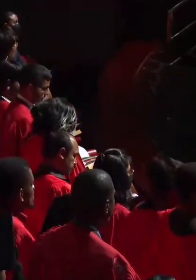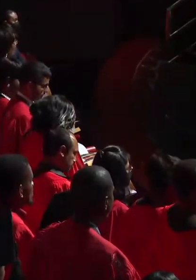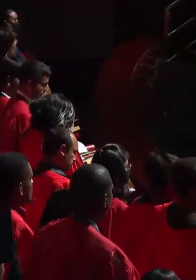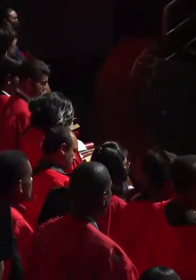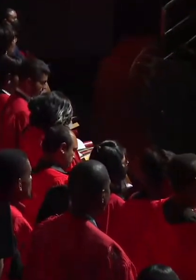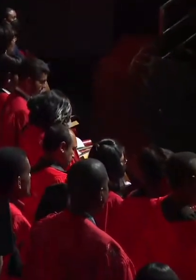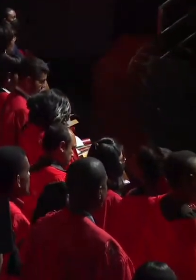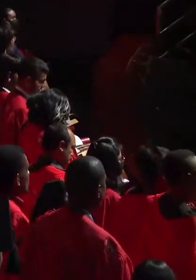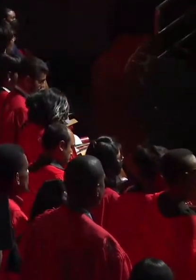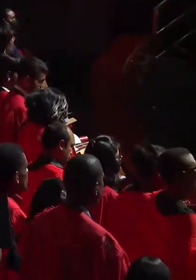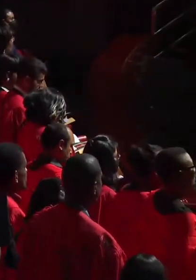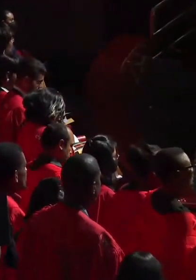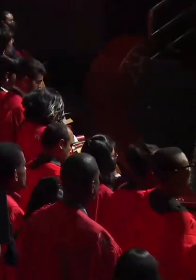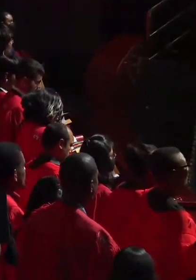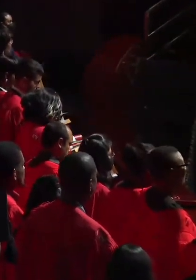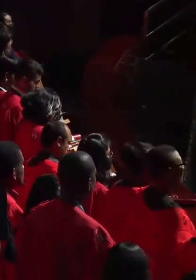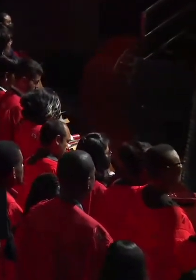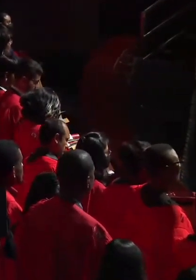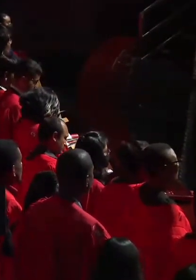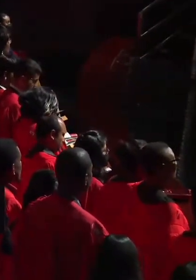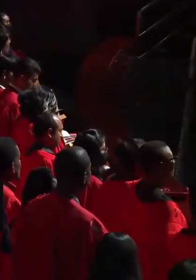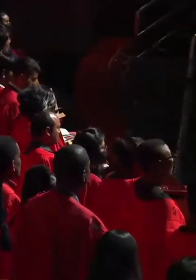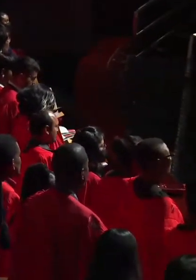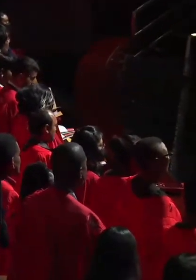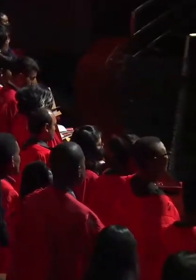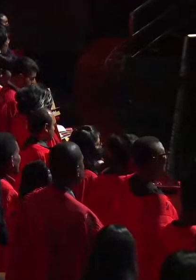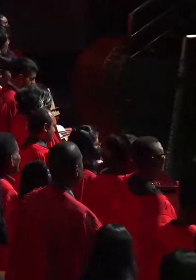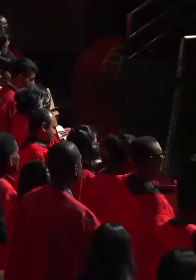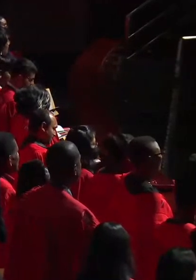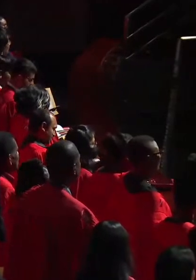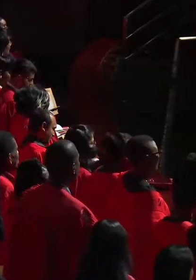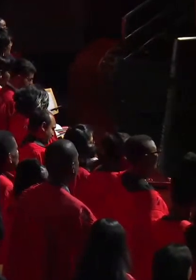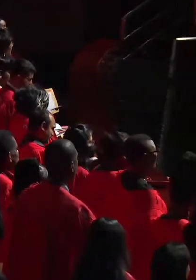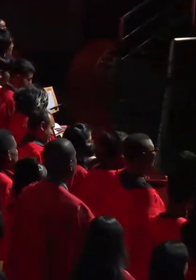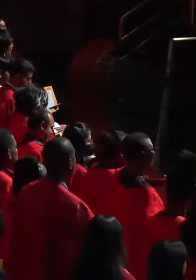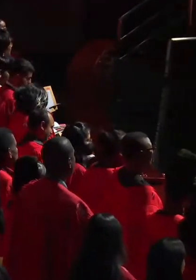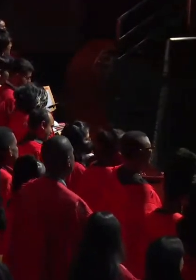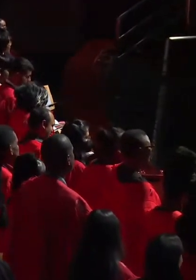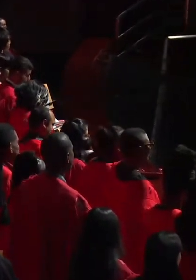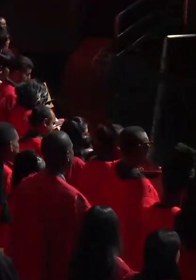which is at the center of UTT's mission.